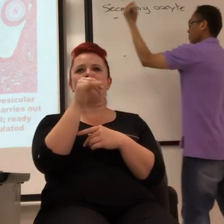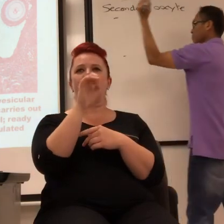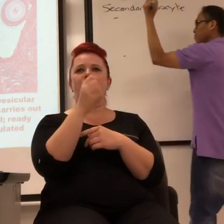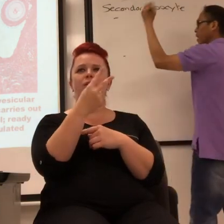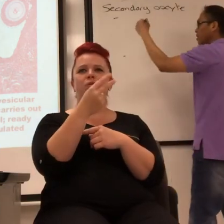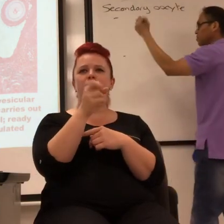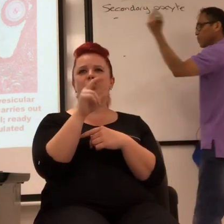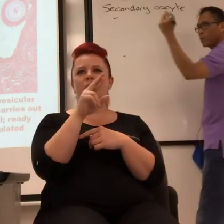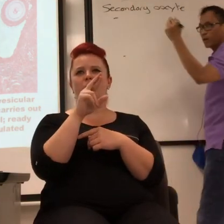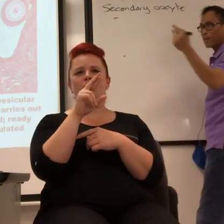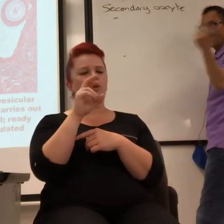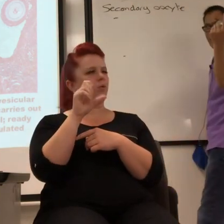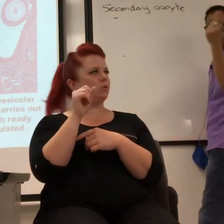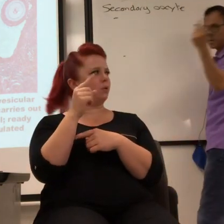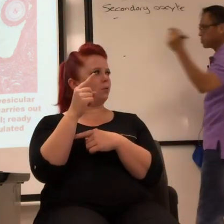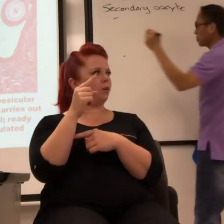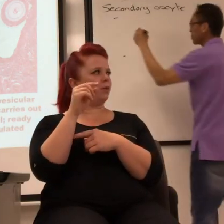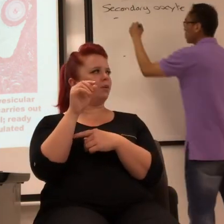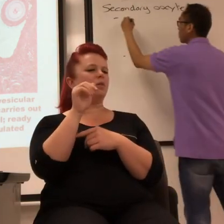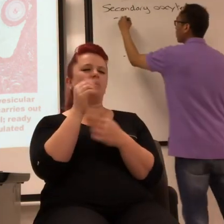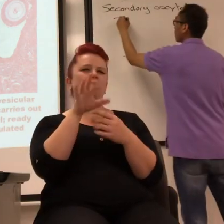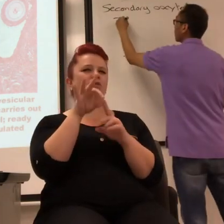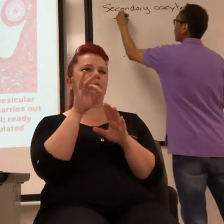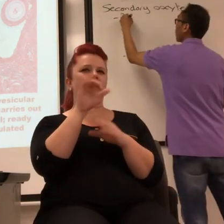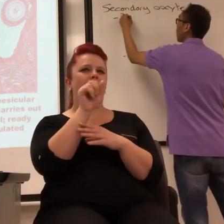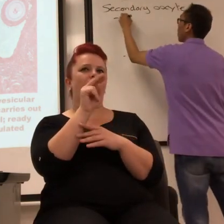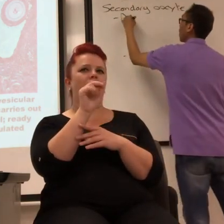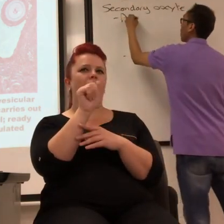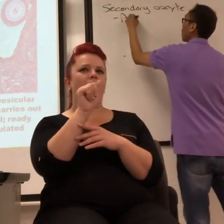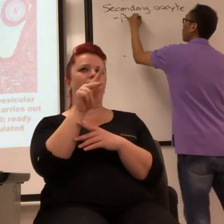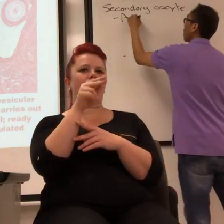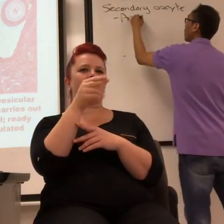I'm going to just pick one. How about anaphase two?